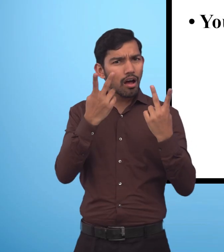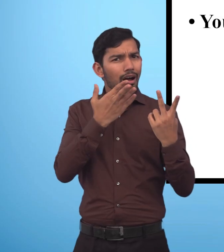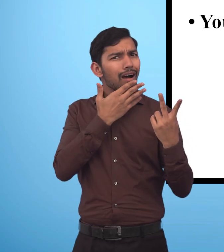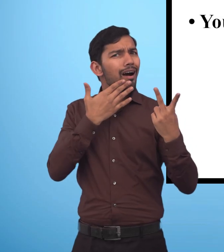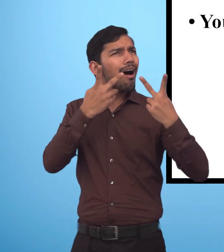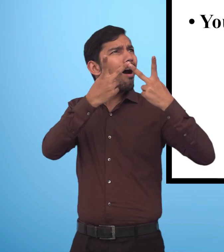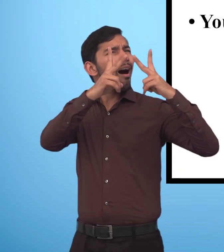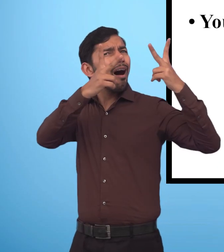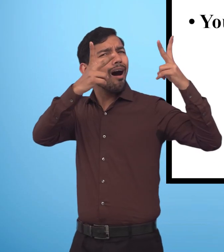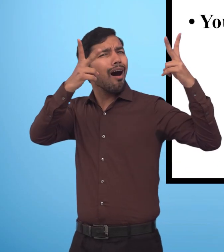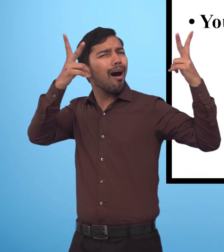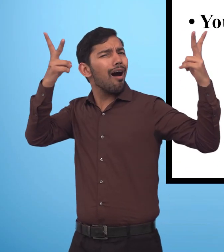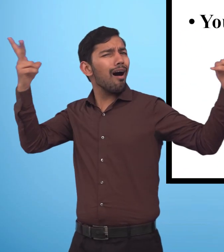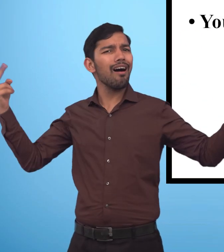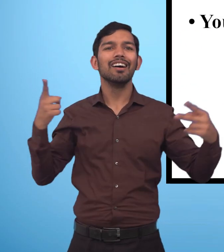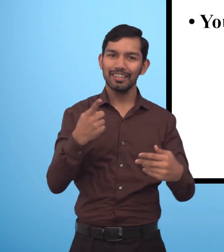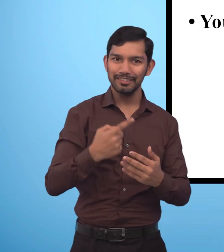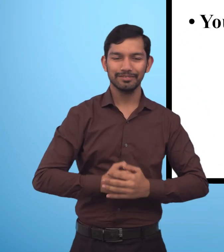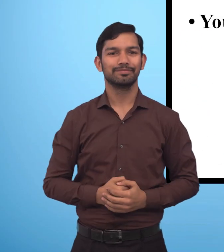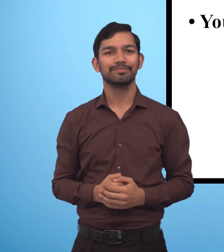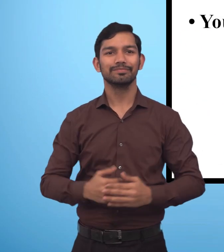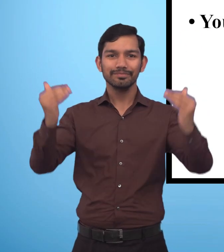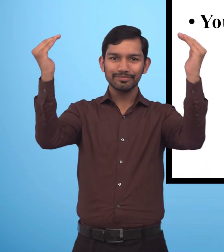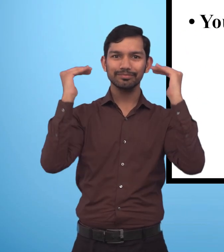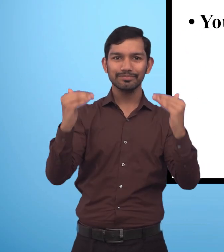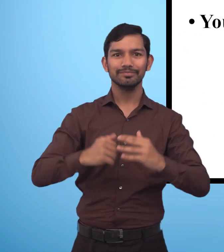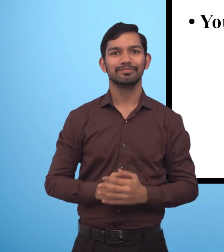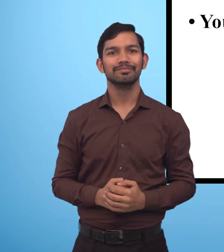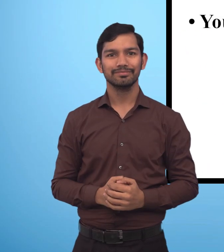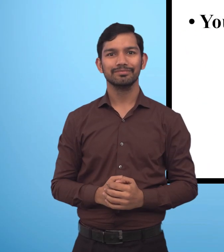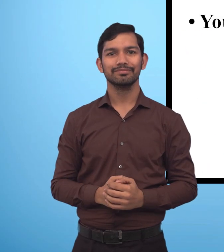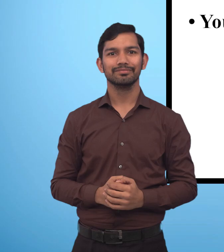You will see lots of bright colors.